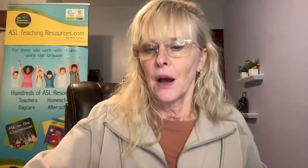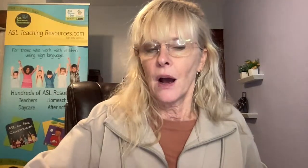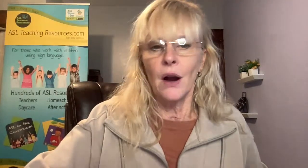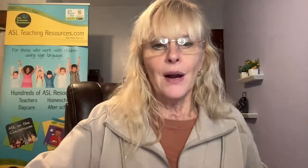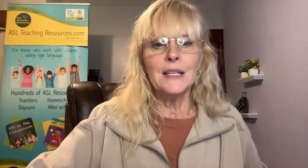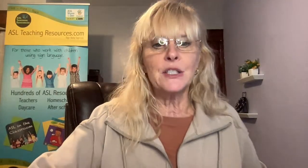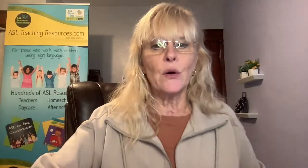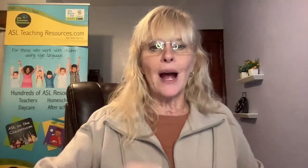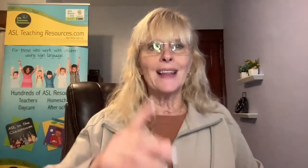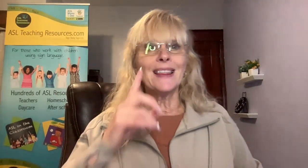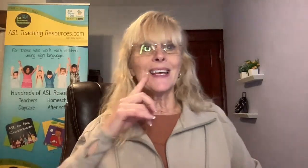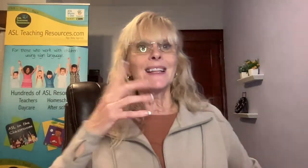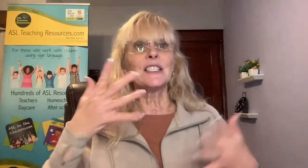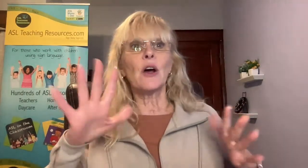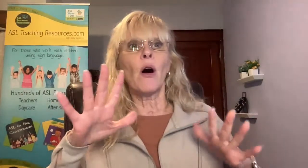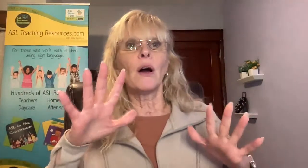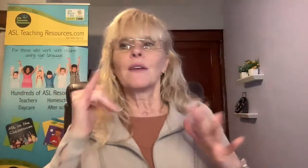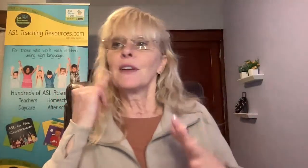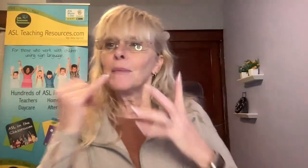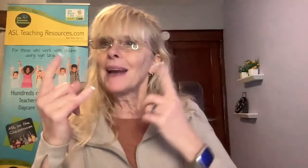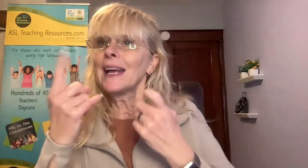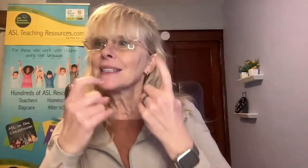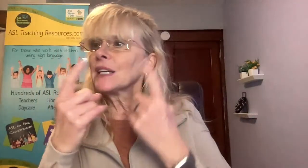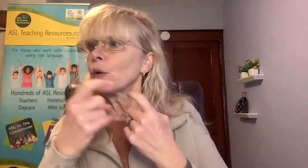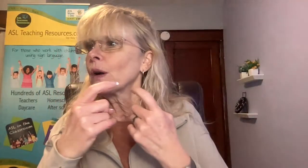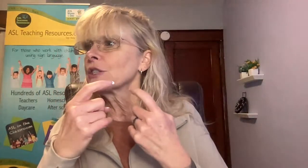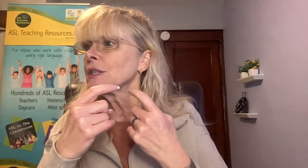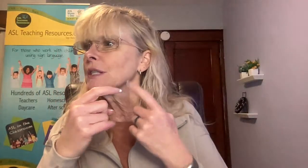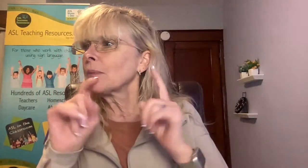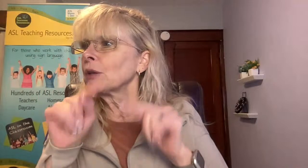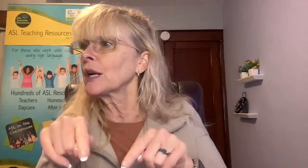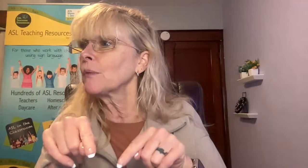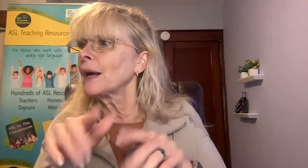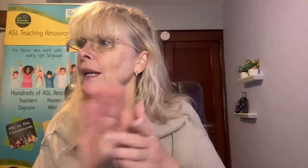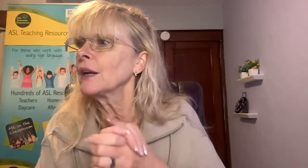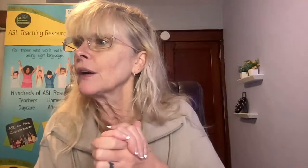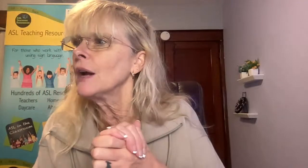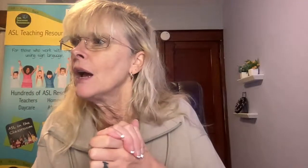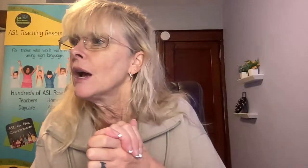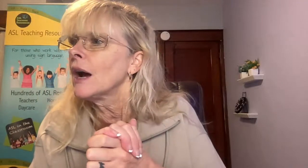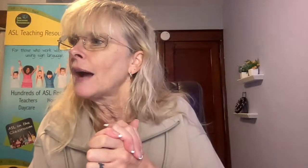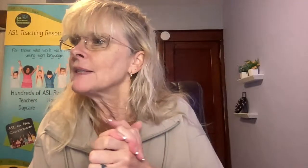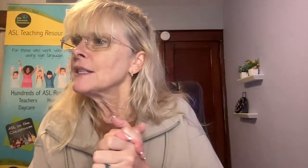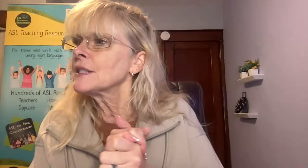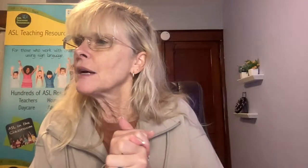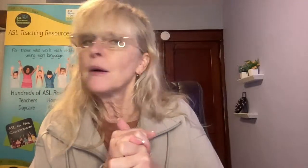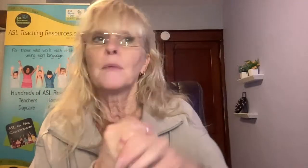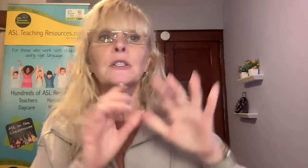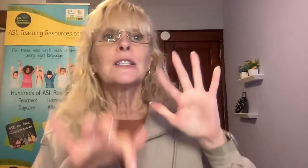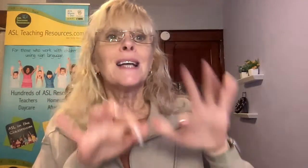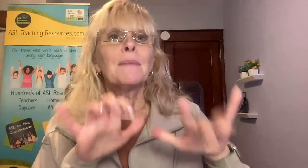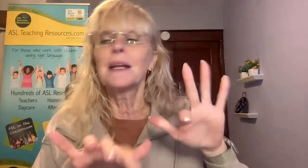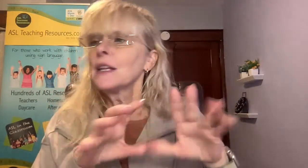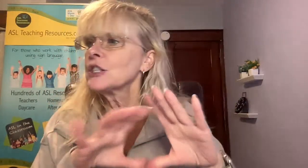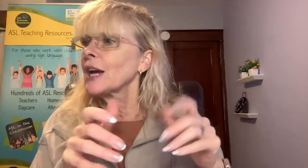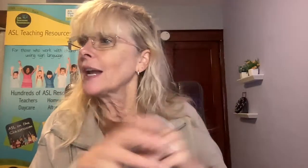All right, so I think that's all. If anybody has any questions, I'm looking right here. I see some, just type that in the chat. I